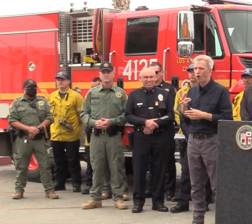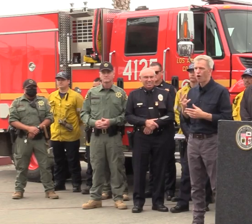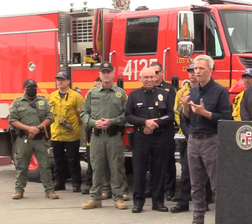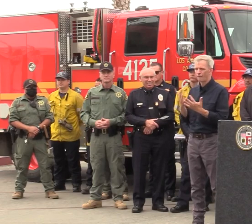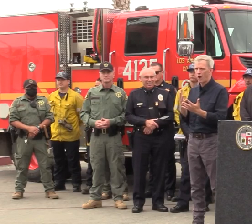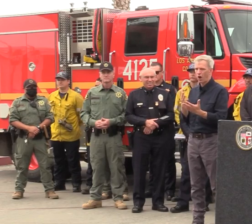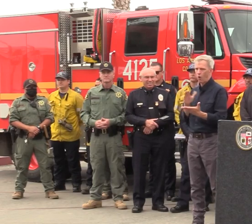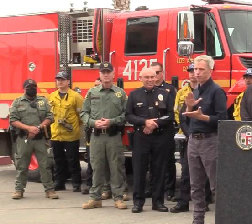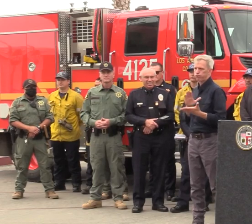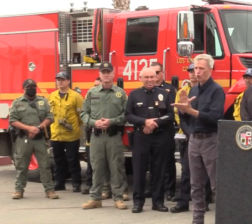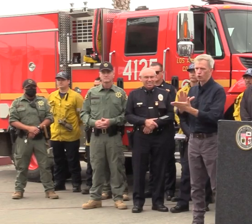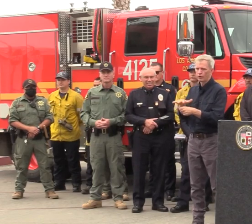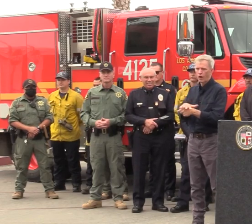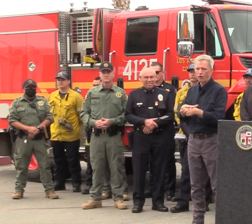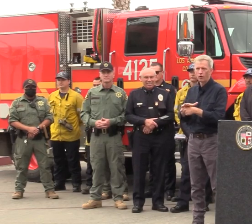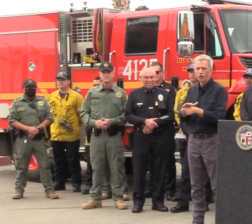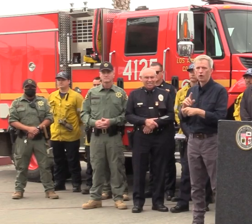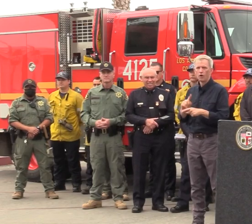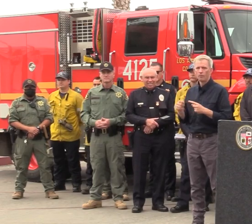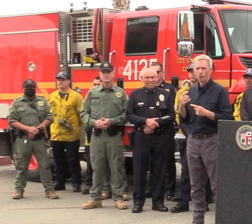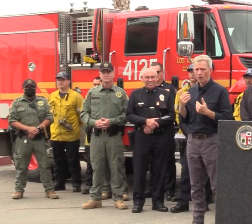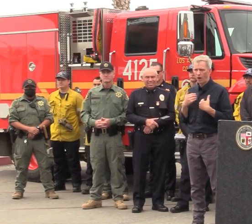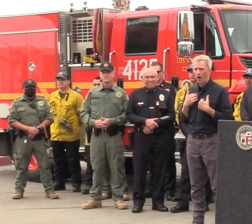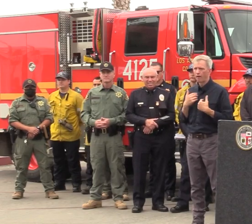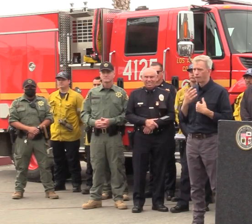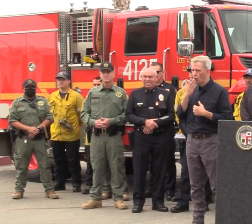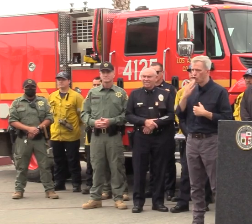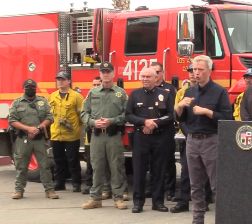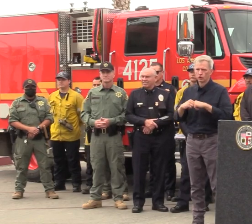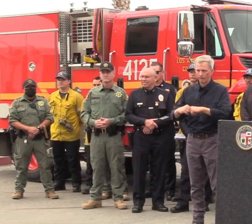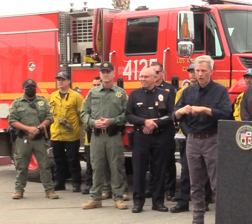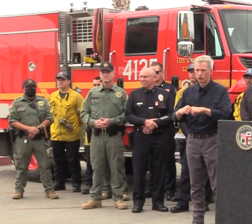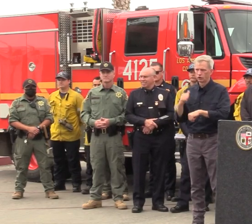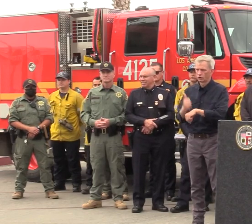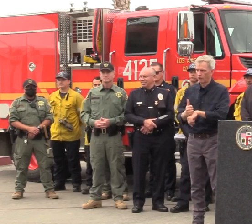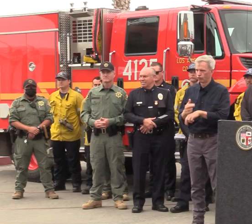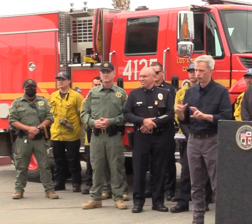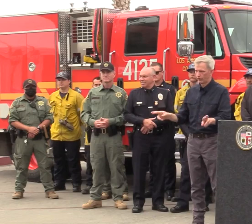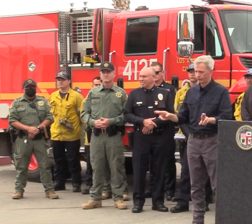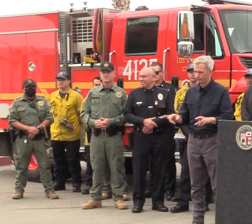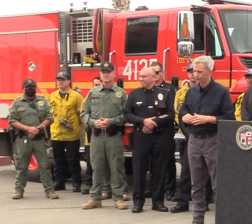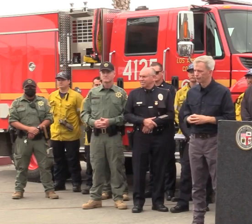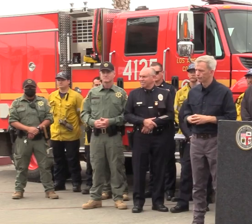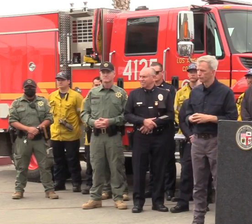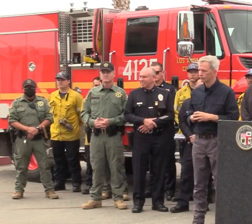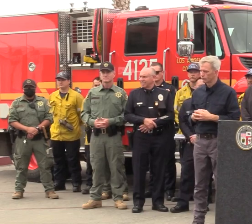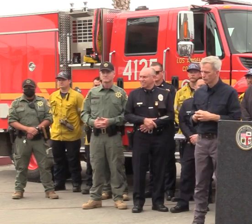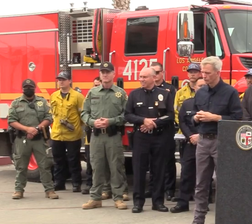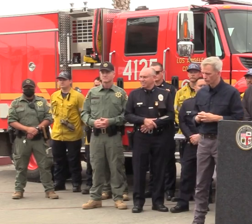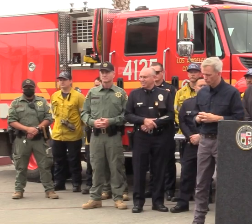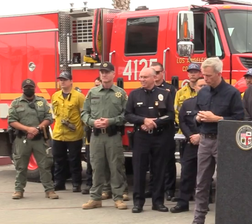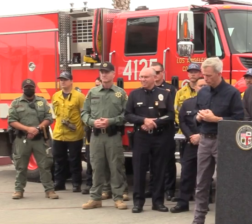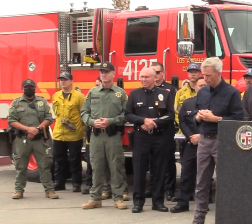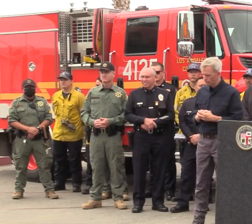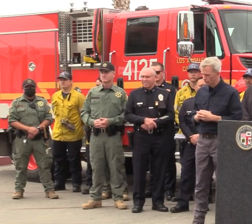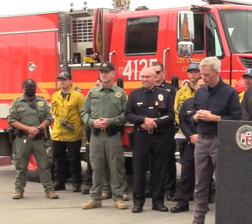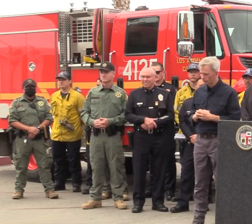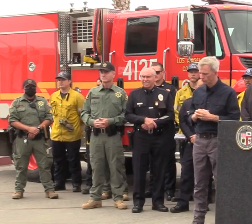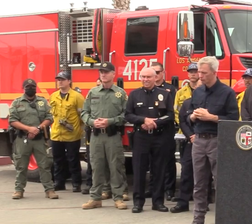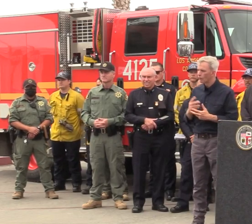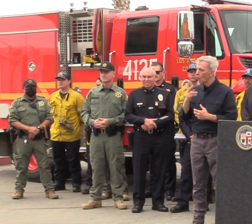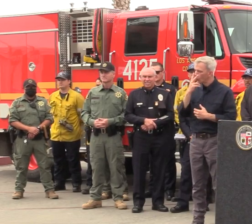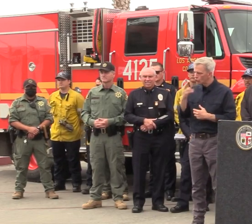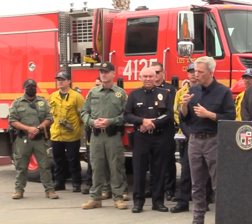we feel good. We have both Type 3 and Type 1 crews out there. A push from last night that we saw some eastward